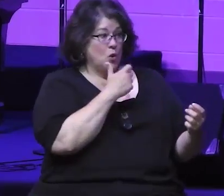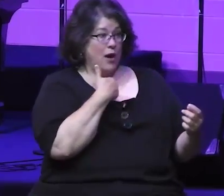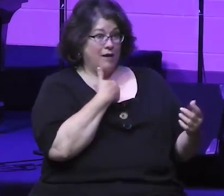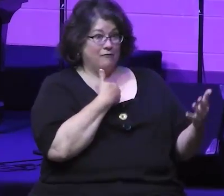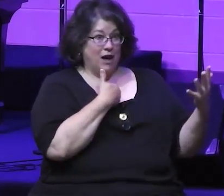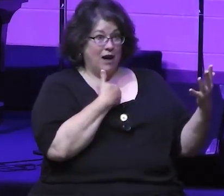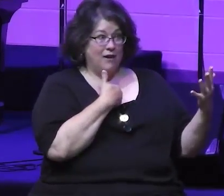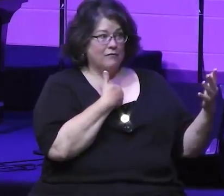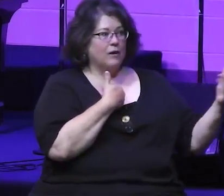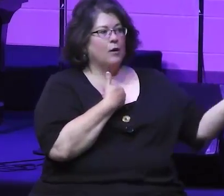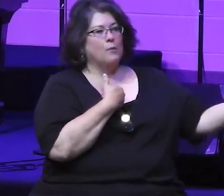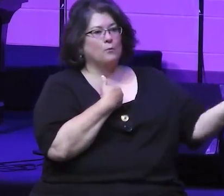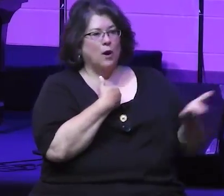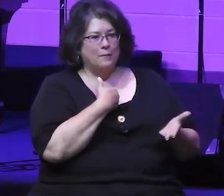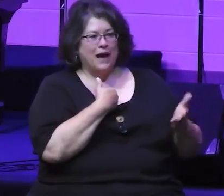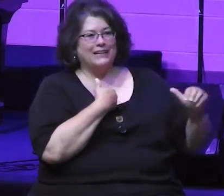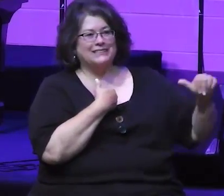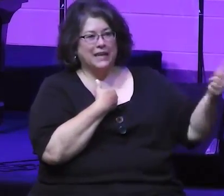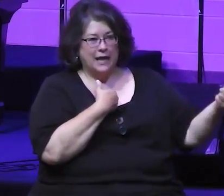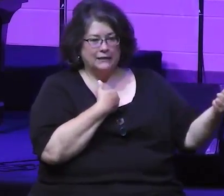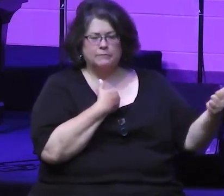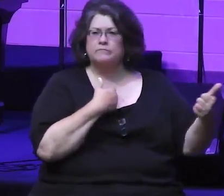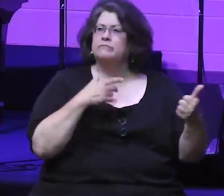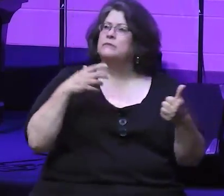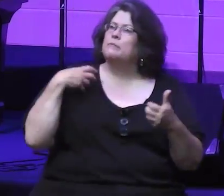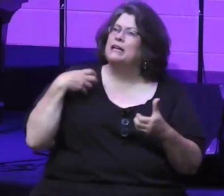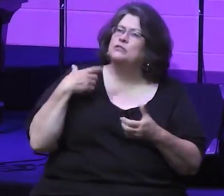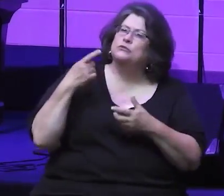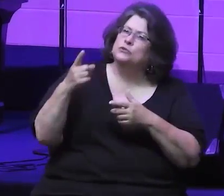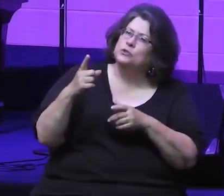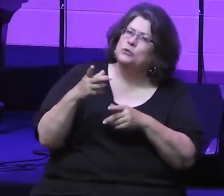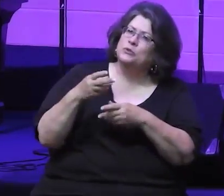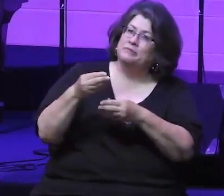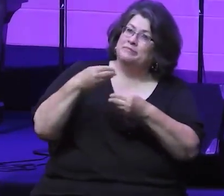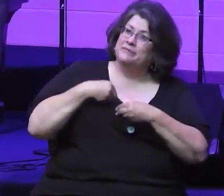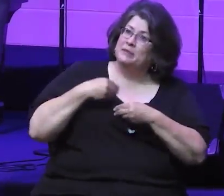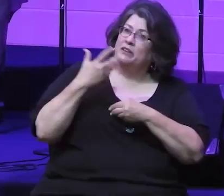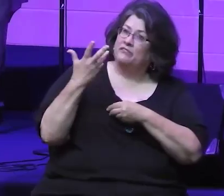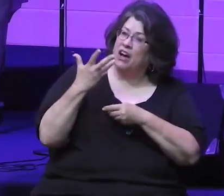other 5. Master, he said, you've entrusted me with 5 bags of gold. See, I've gained 5 more.